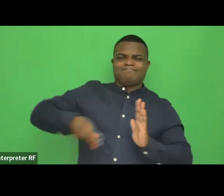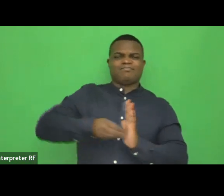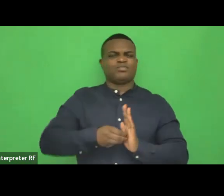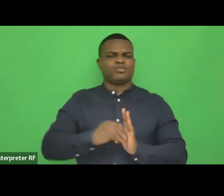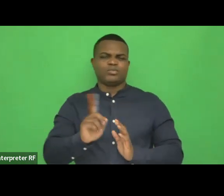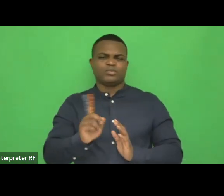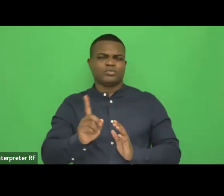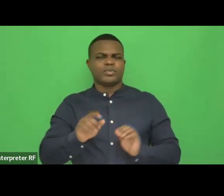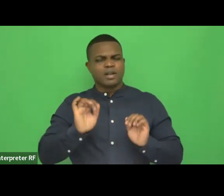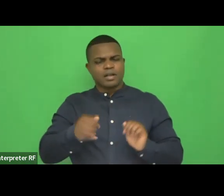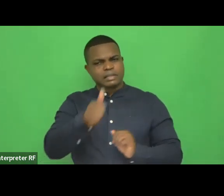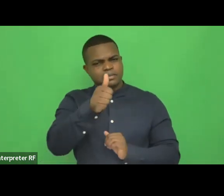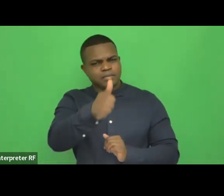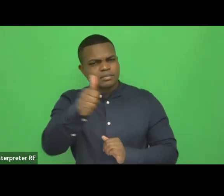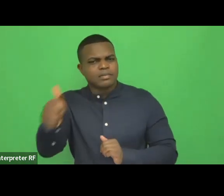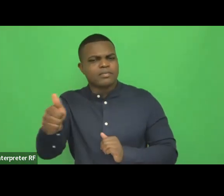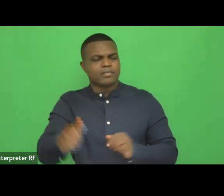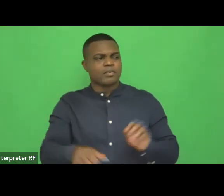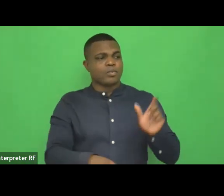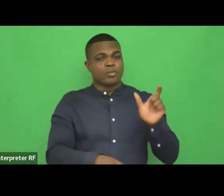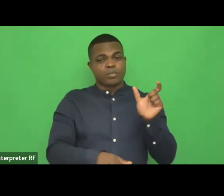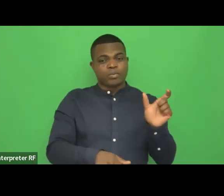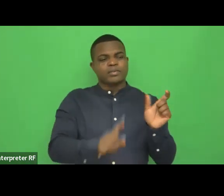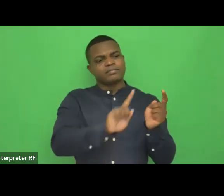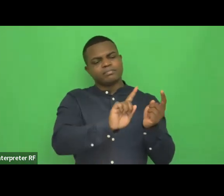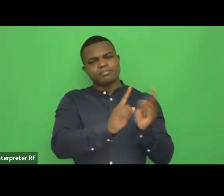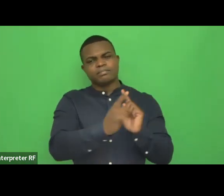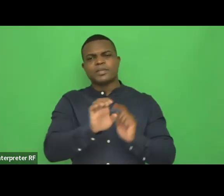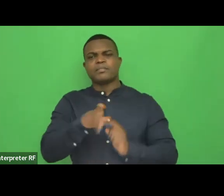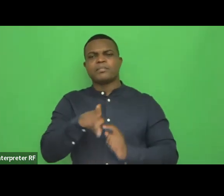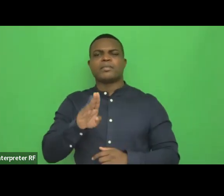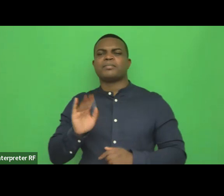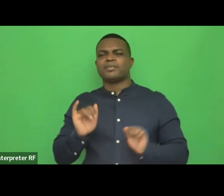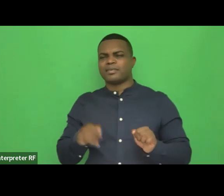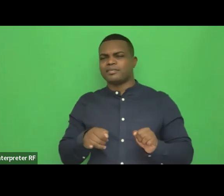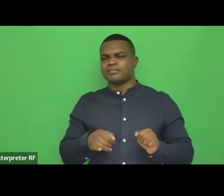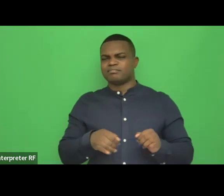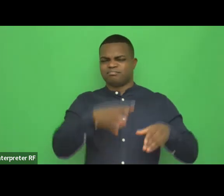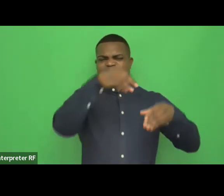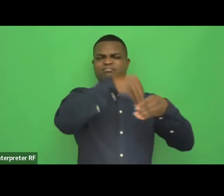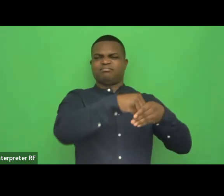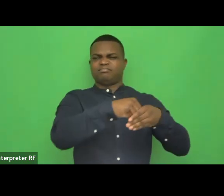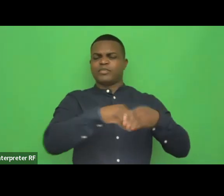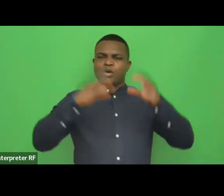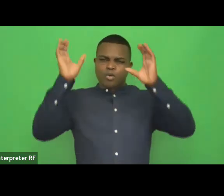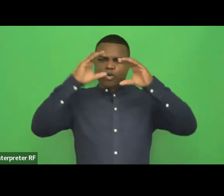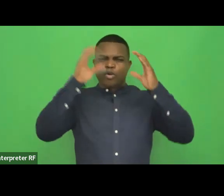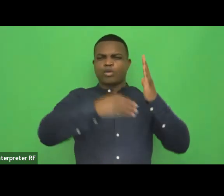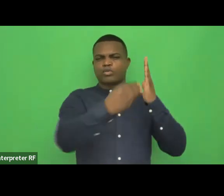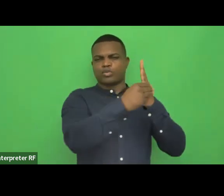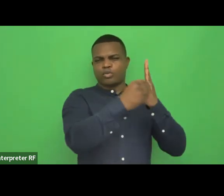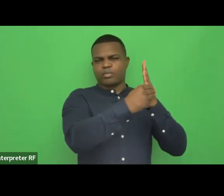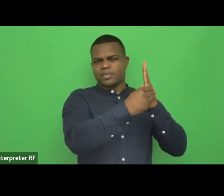your Windows computer. So now if I go back to the presentation, the last thing we're going to